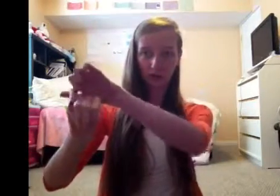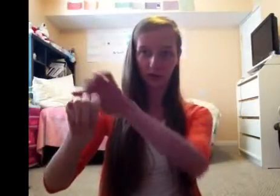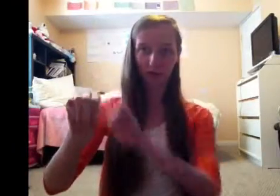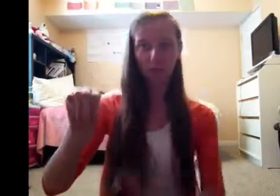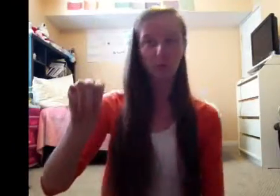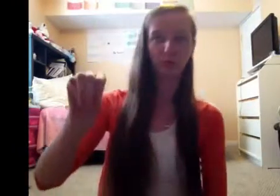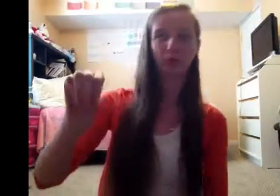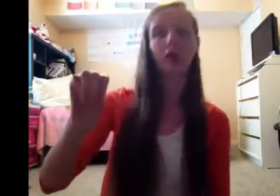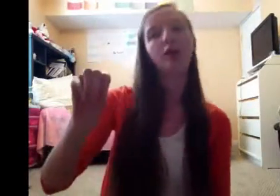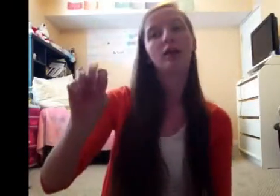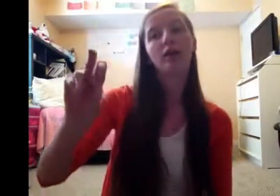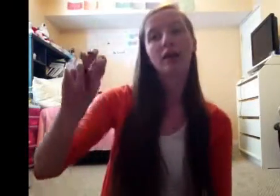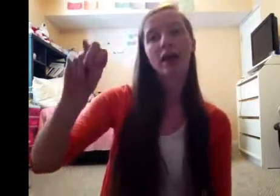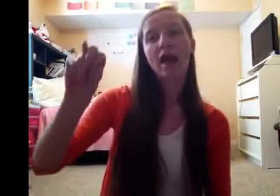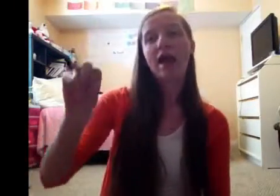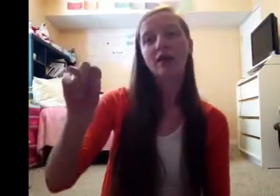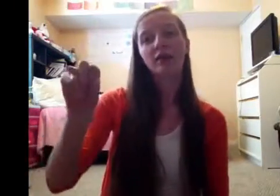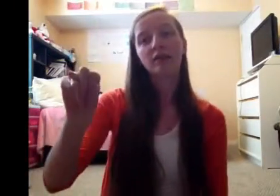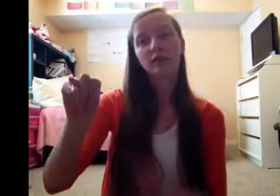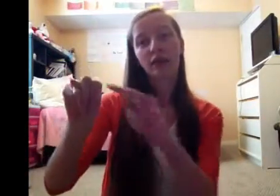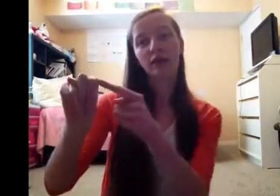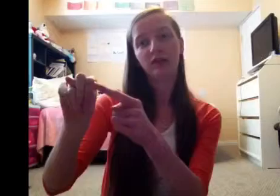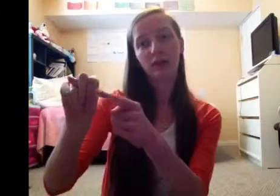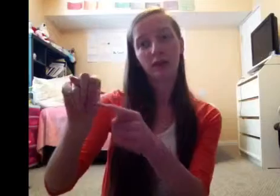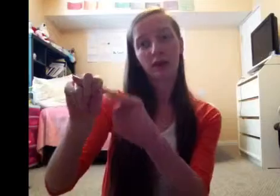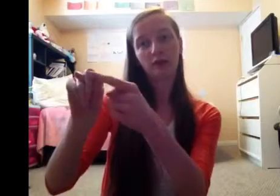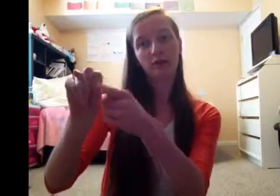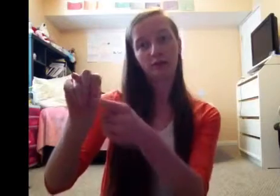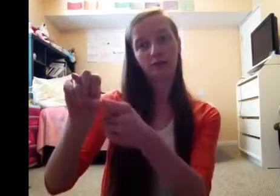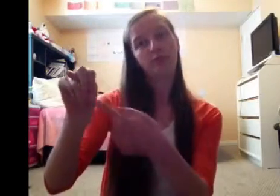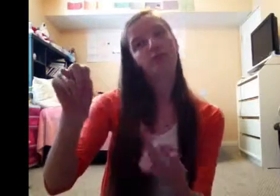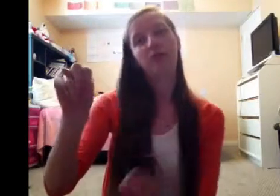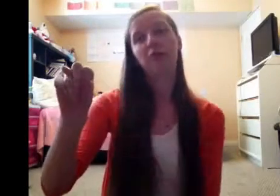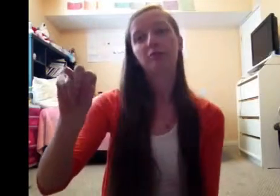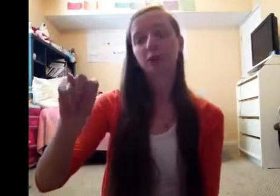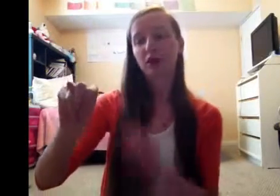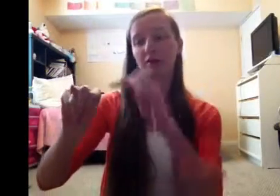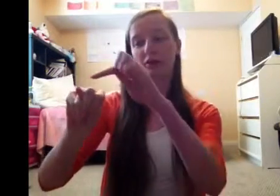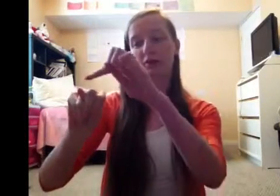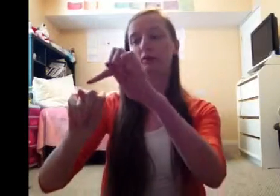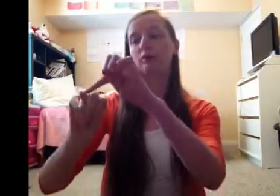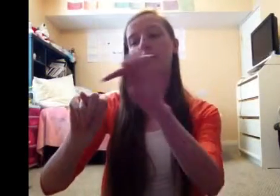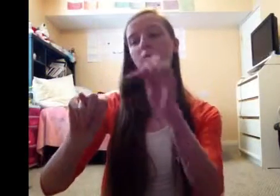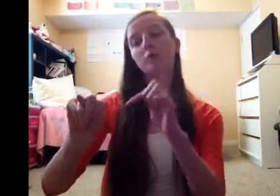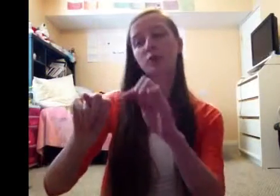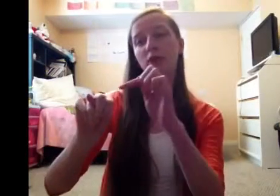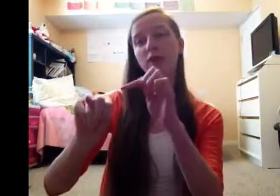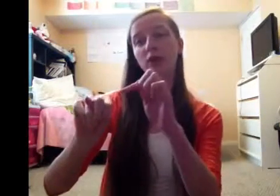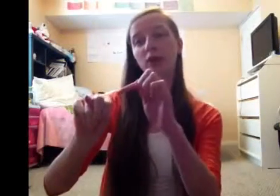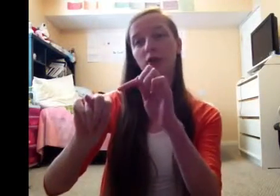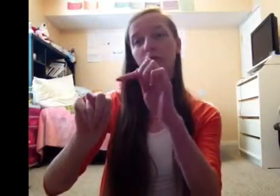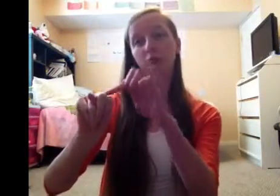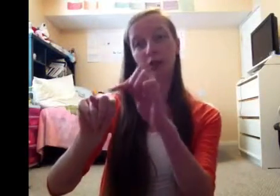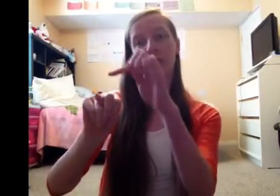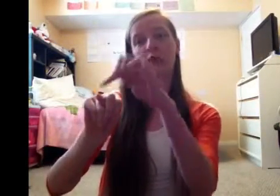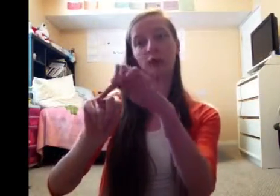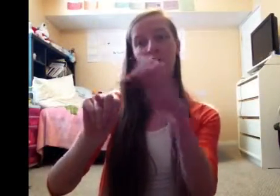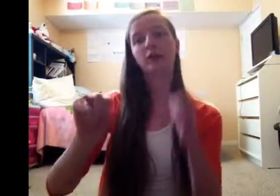finger. N is kind of the same way, you know, but you have your thumb in between your middle finger and your ring